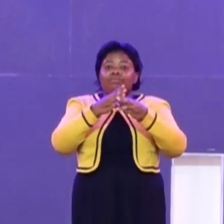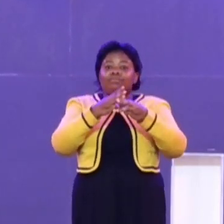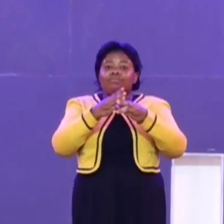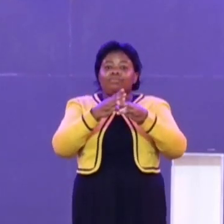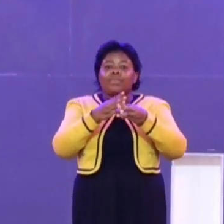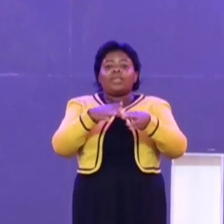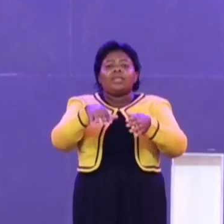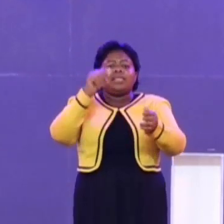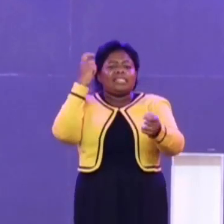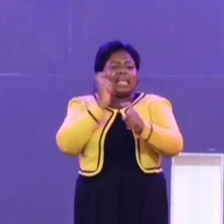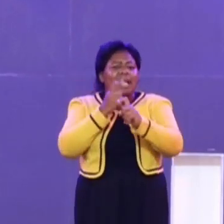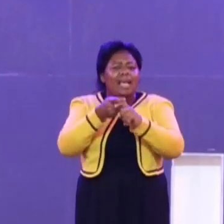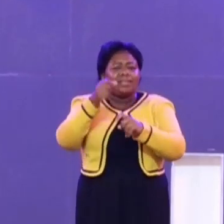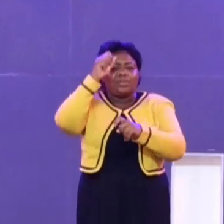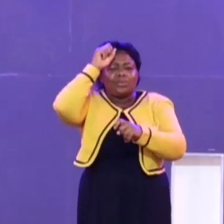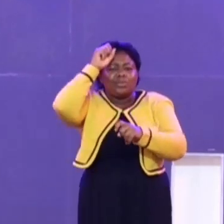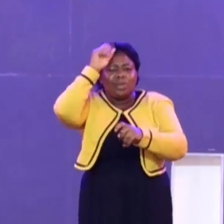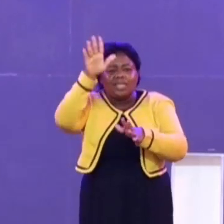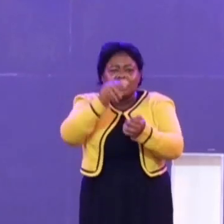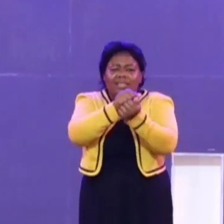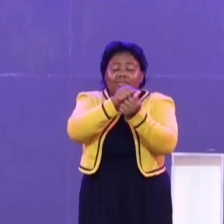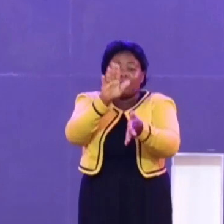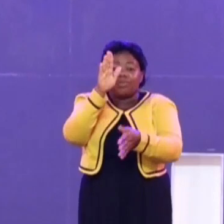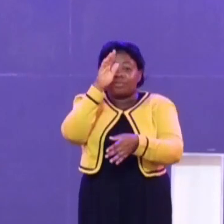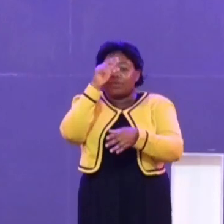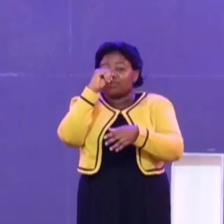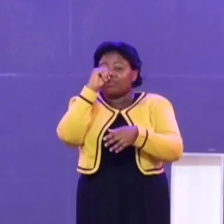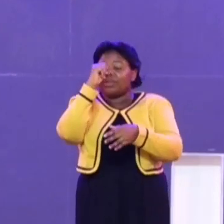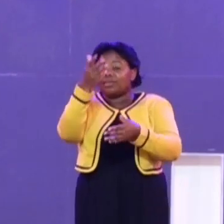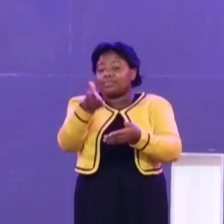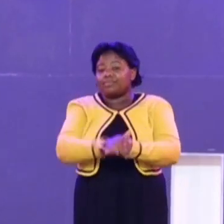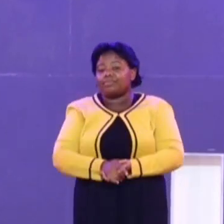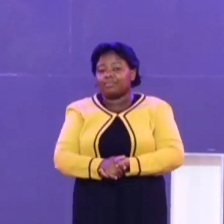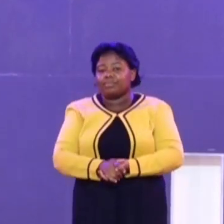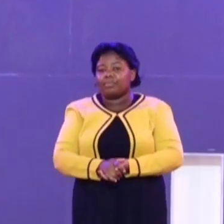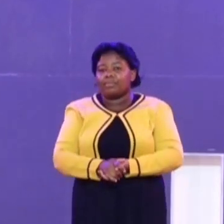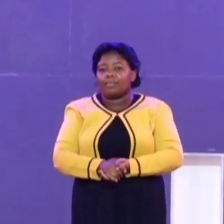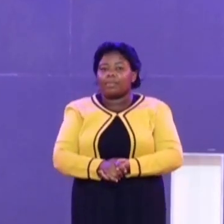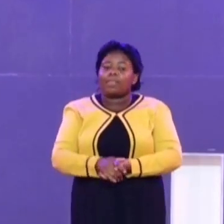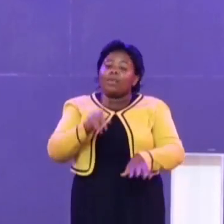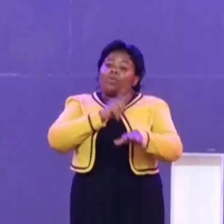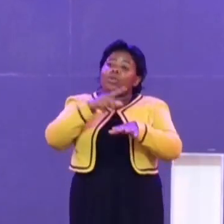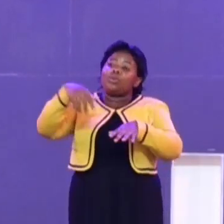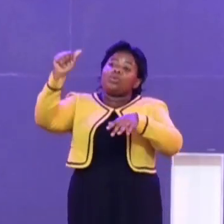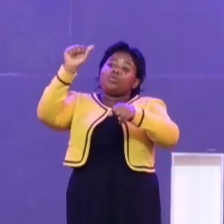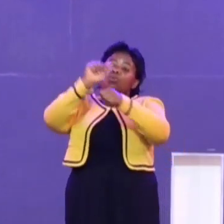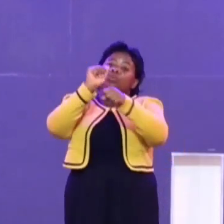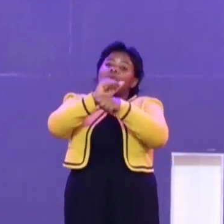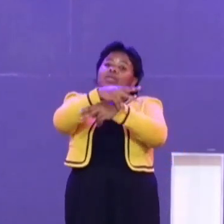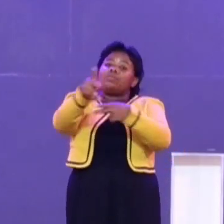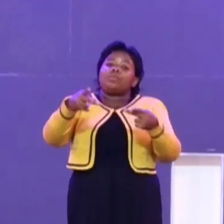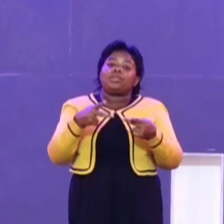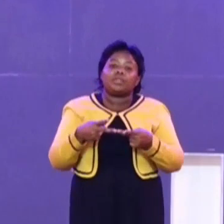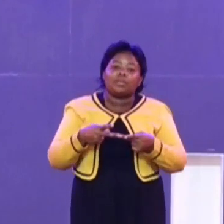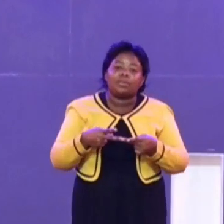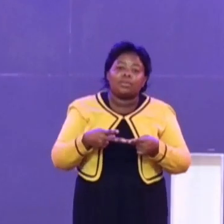What I've discovered mostly, people take long to discover their pride. When you go in the place of